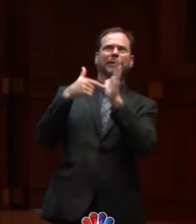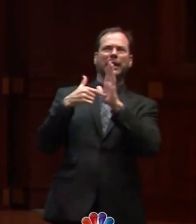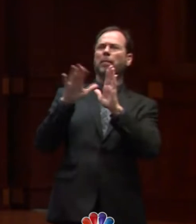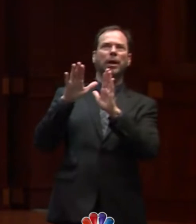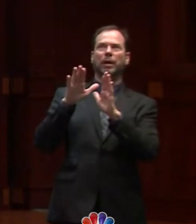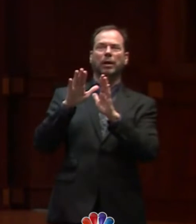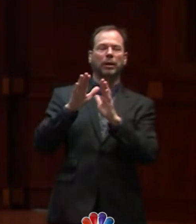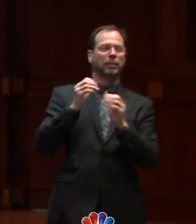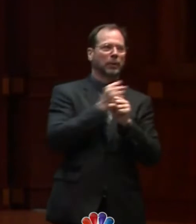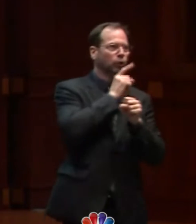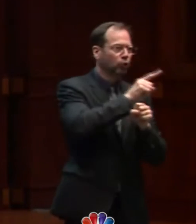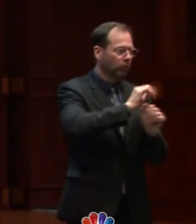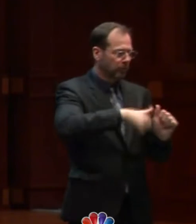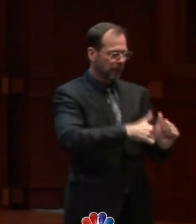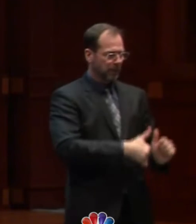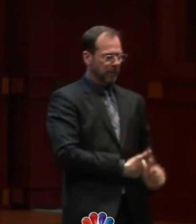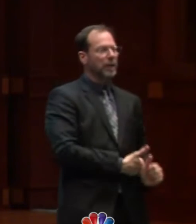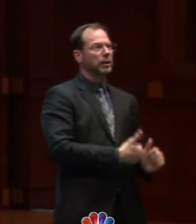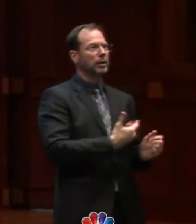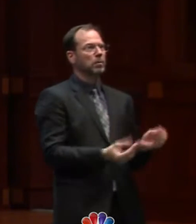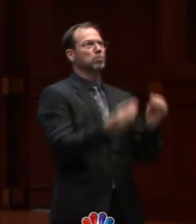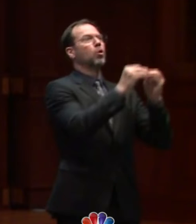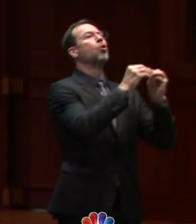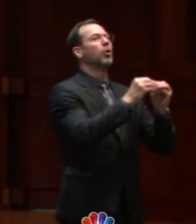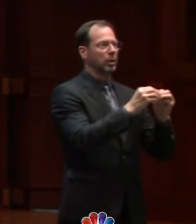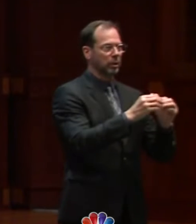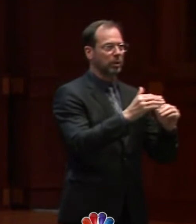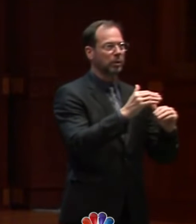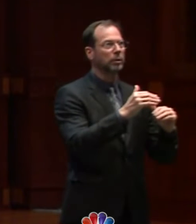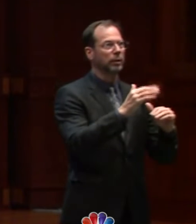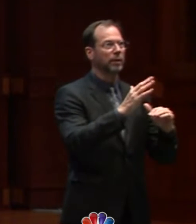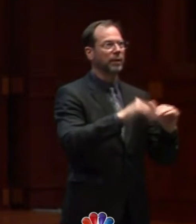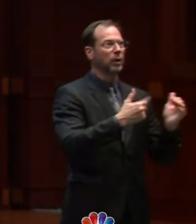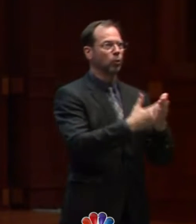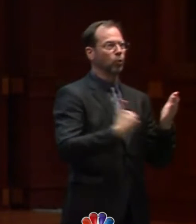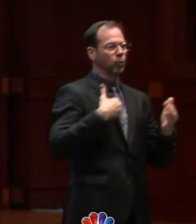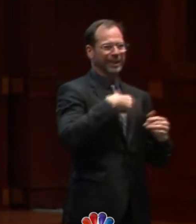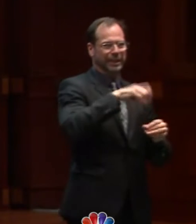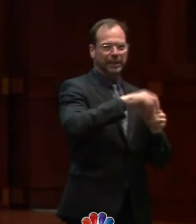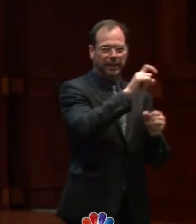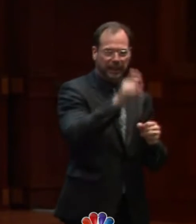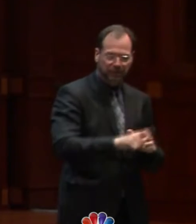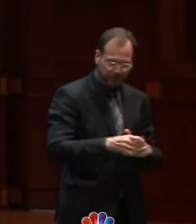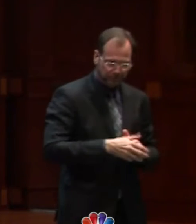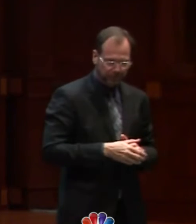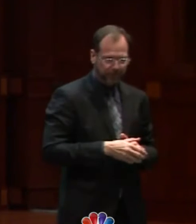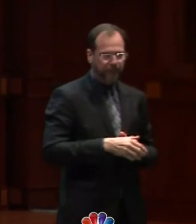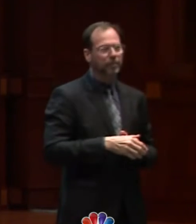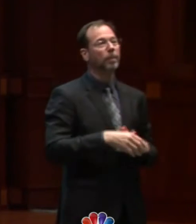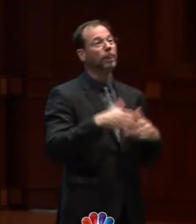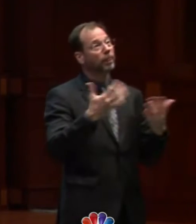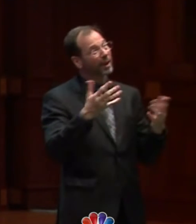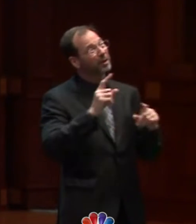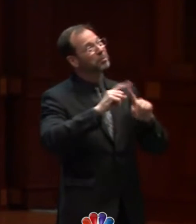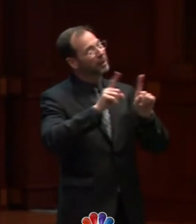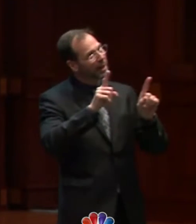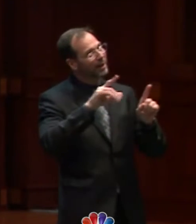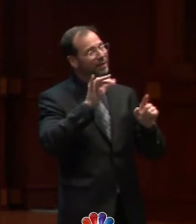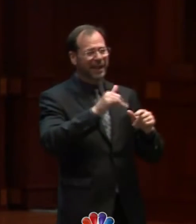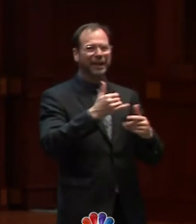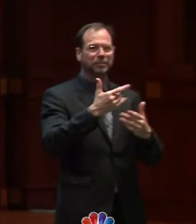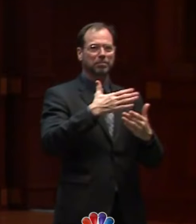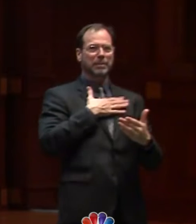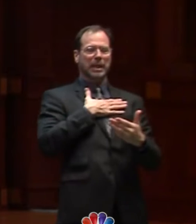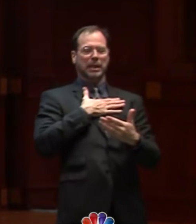have more than enough ventilators to address the needs of Texans. Now, again, that's based upon studies